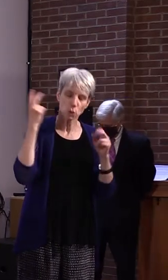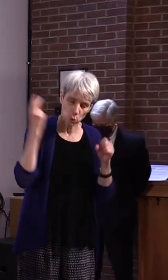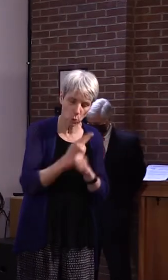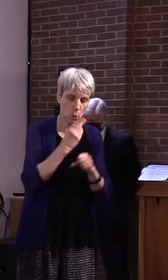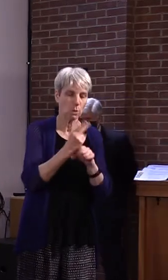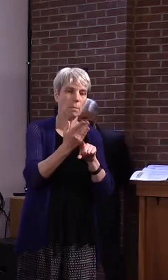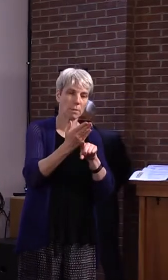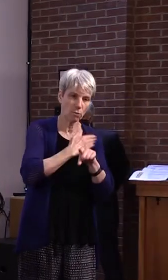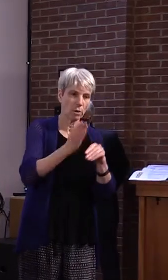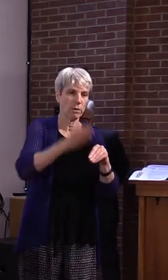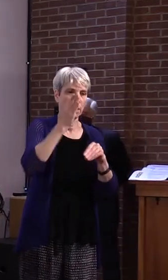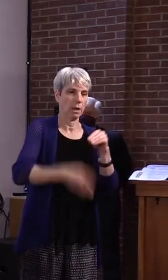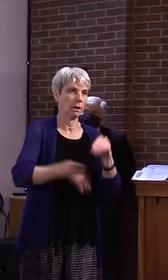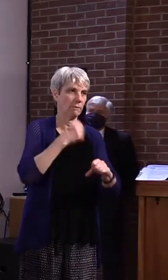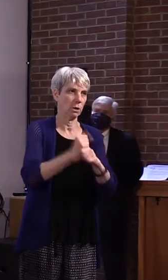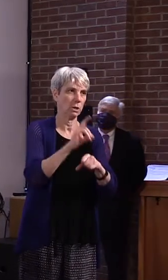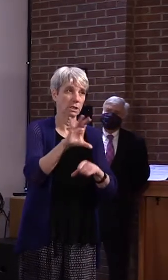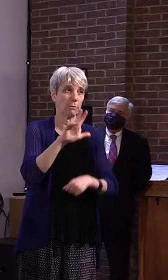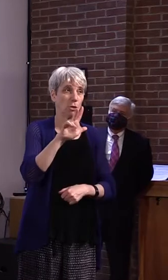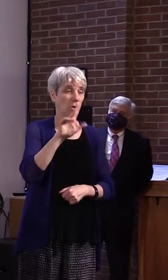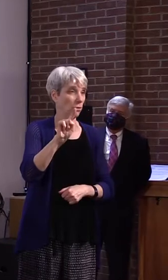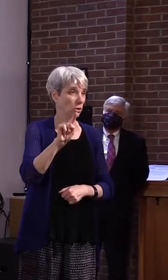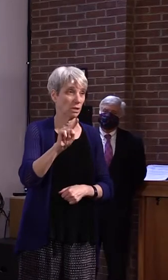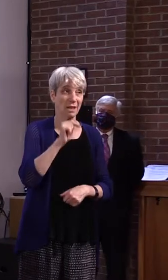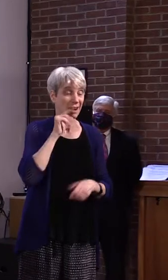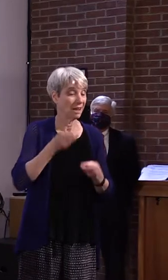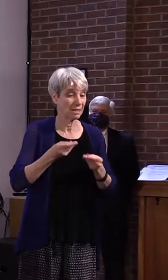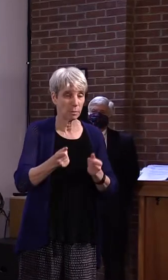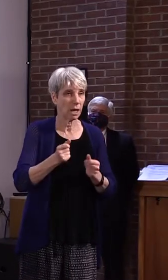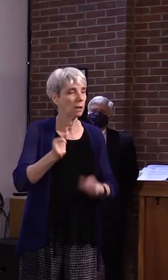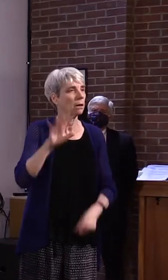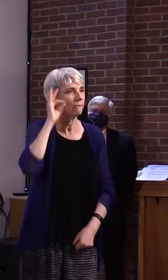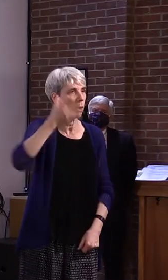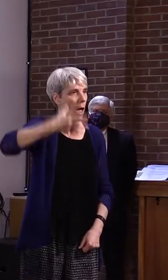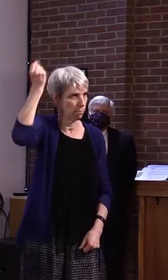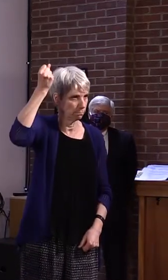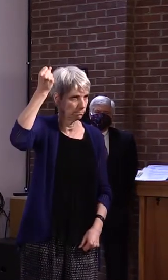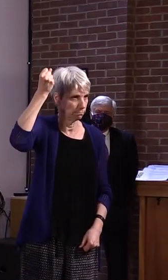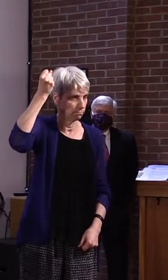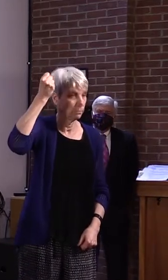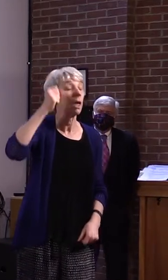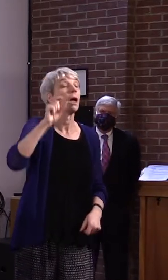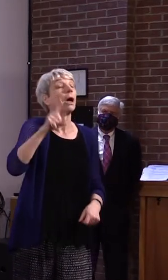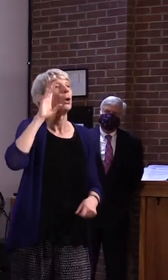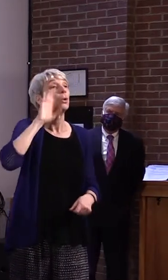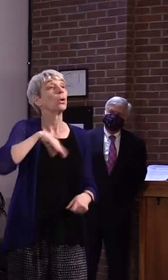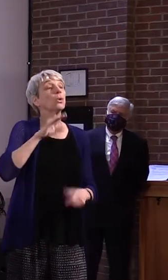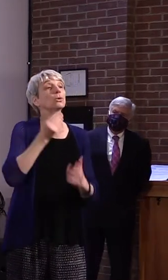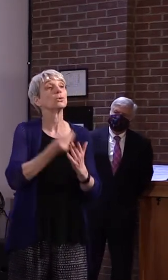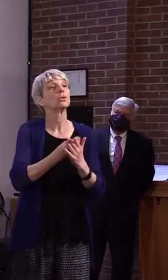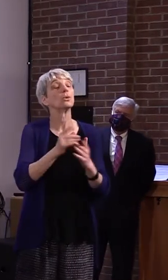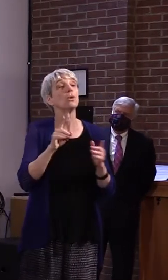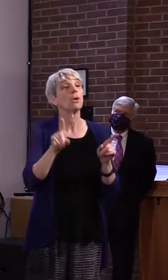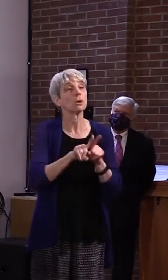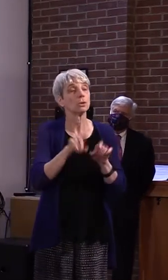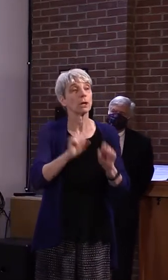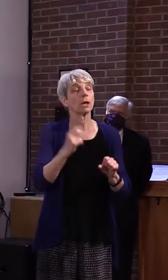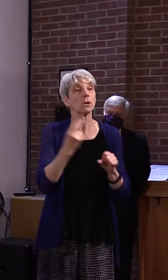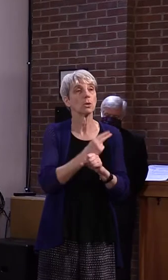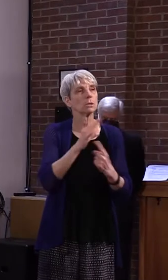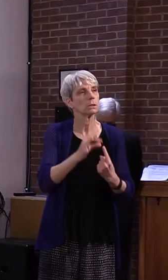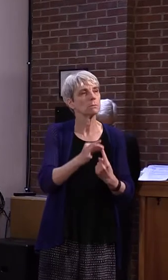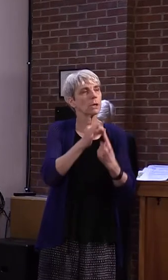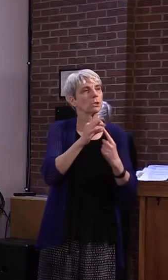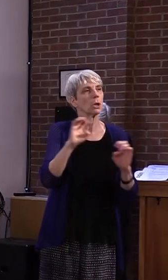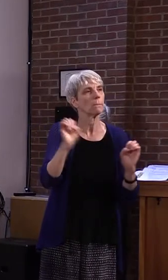They have to basically be expended by this December. I will point out districts also have access to what we call ESSER, the Elementary Secondary